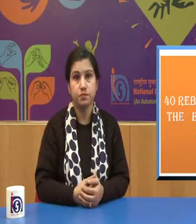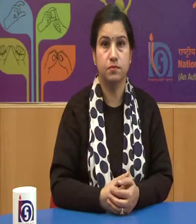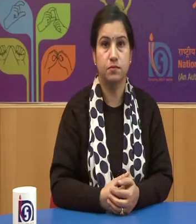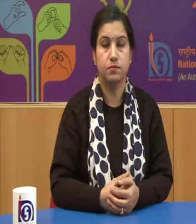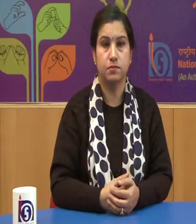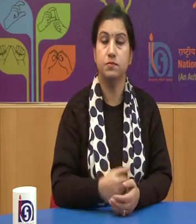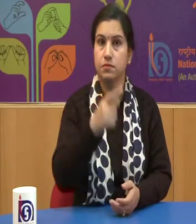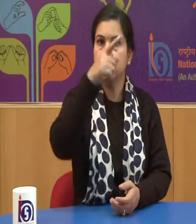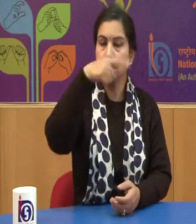You are right.